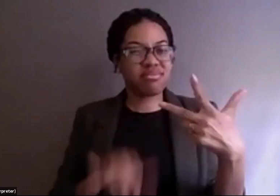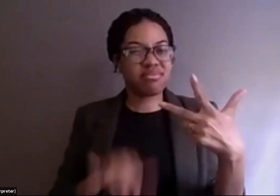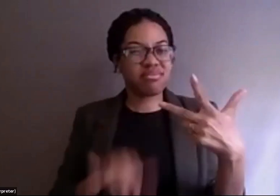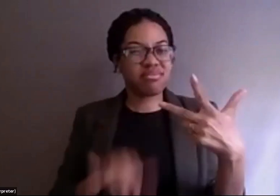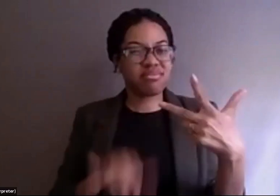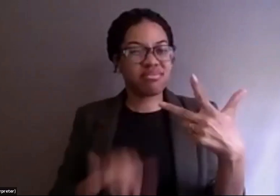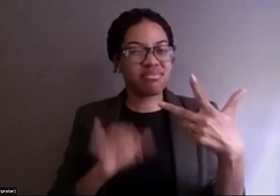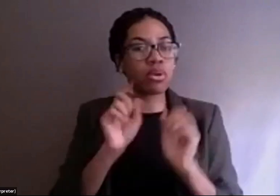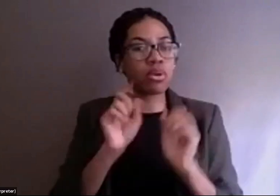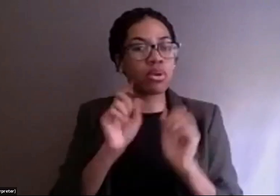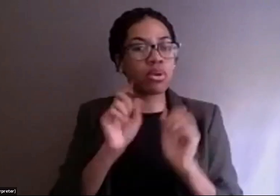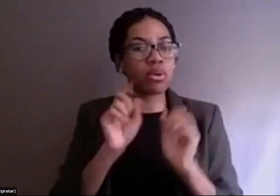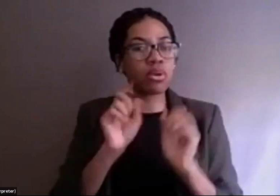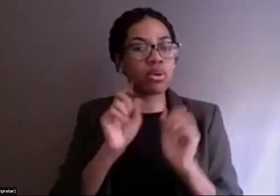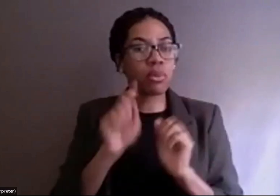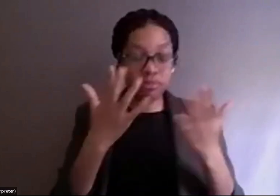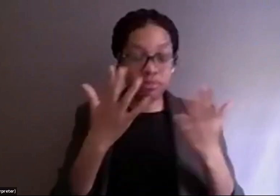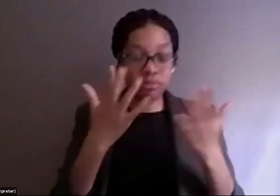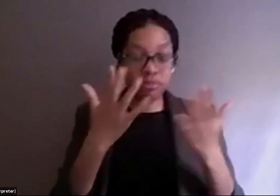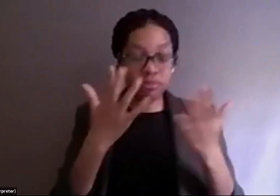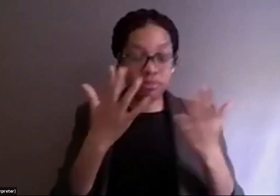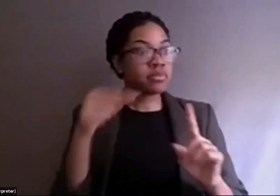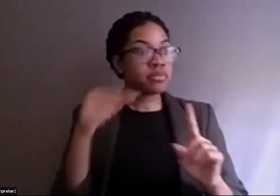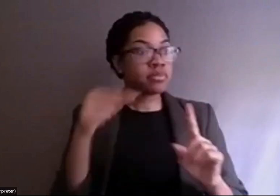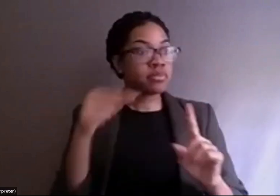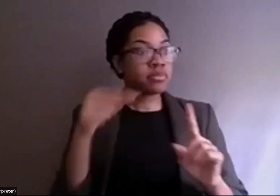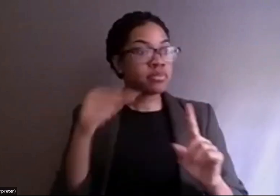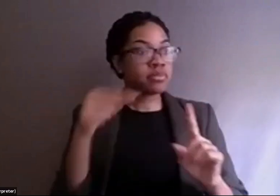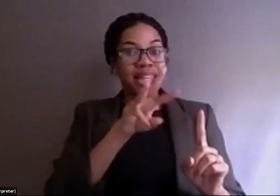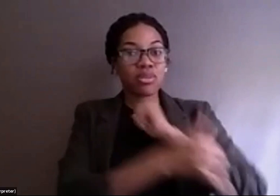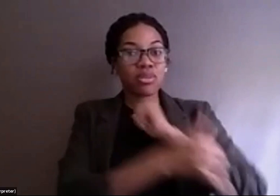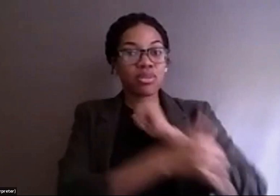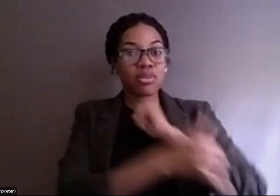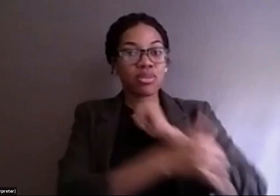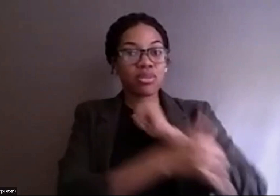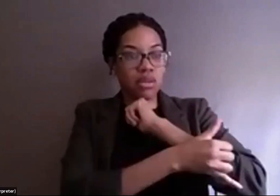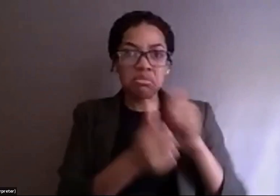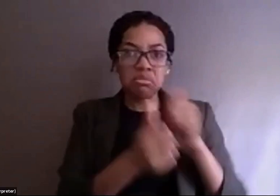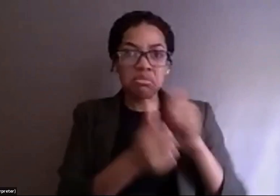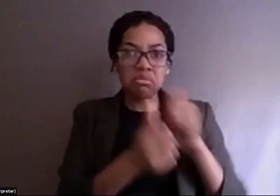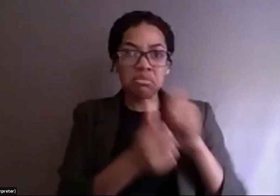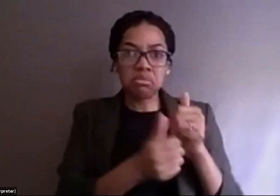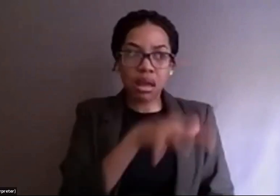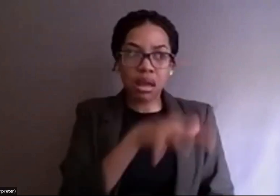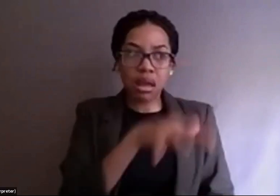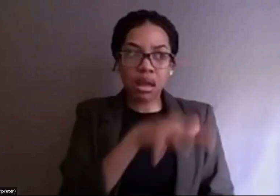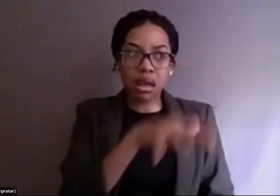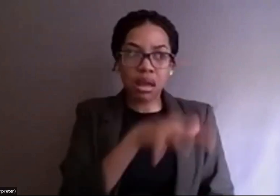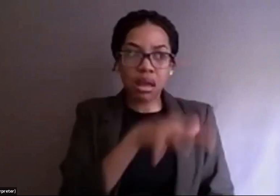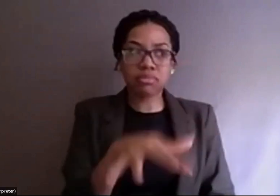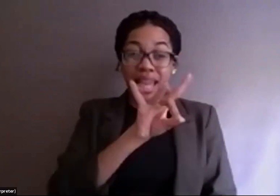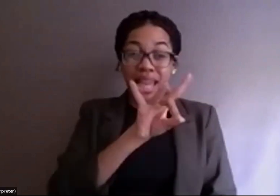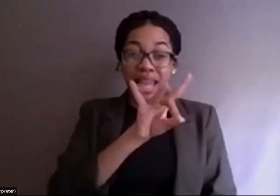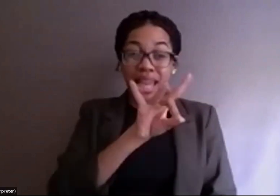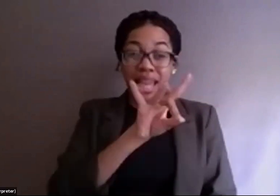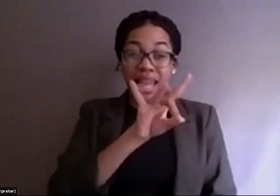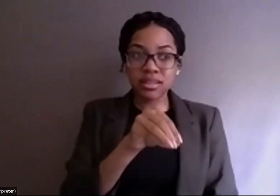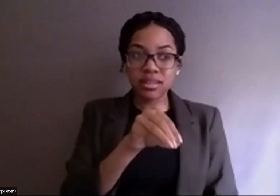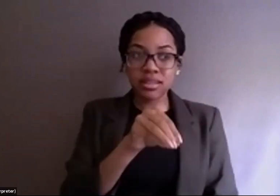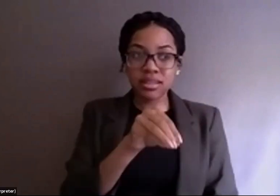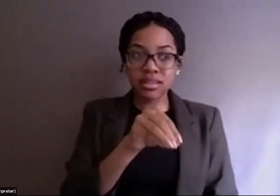80% African Americans, but they're being treated and brutalized by the